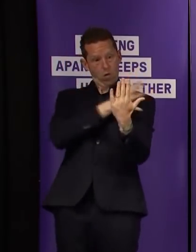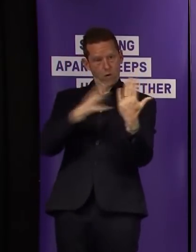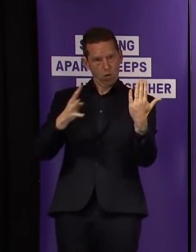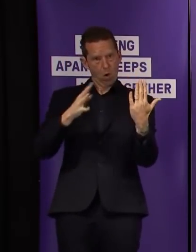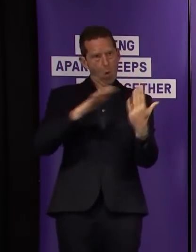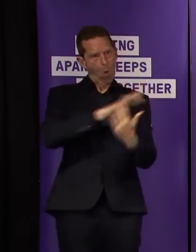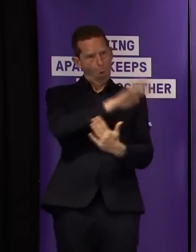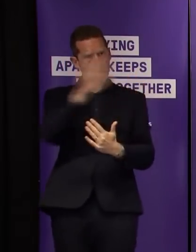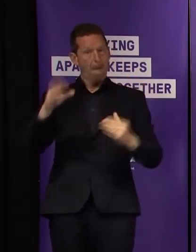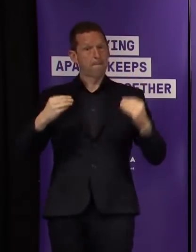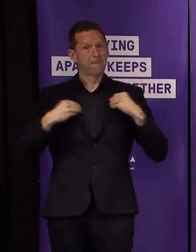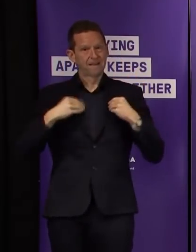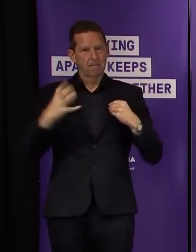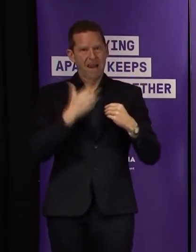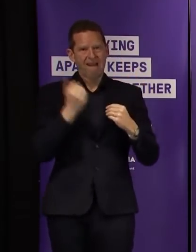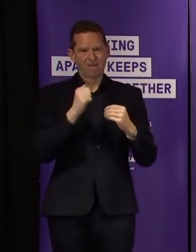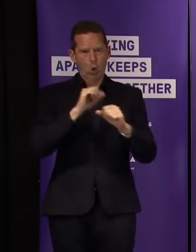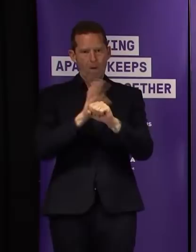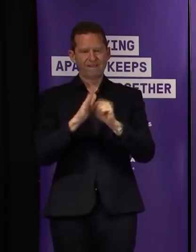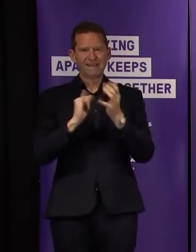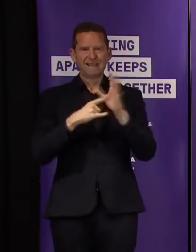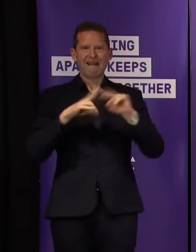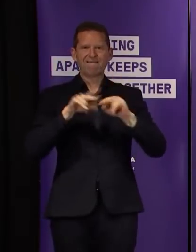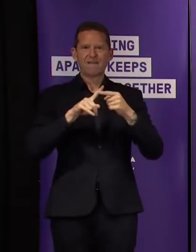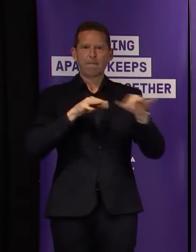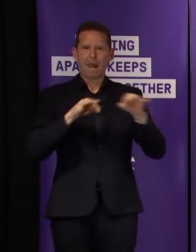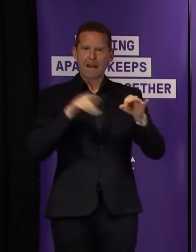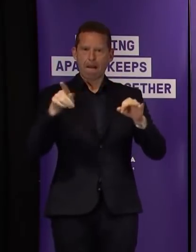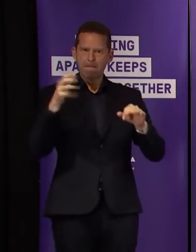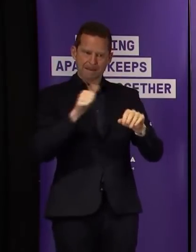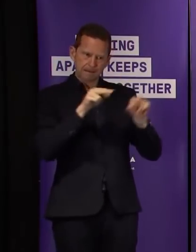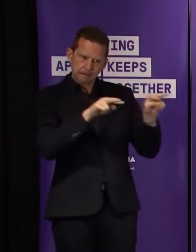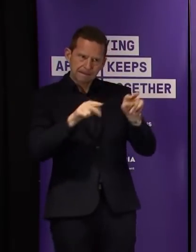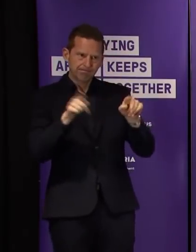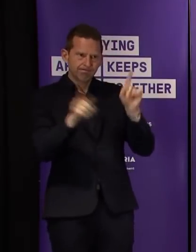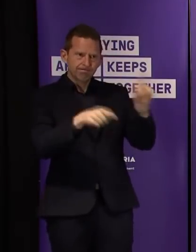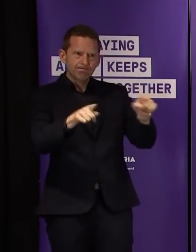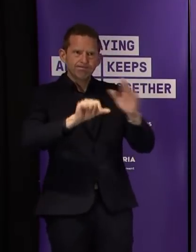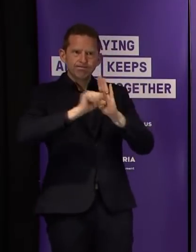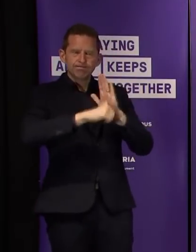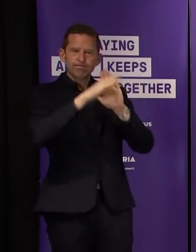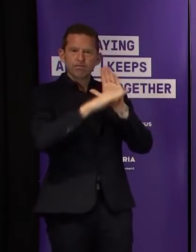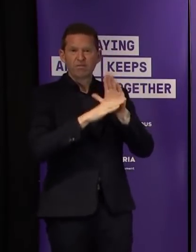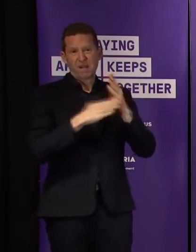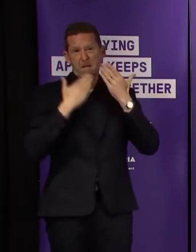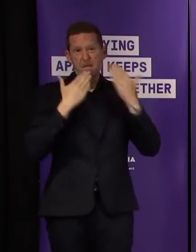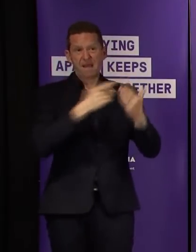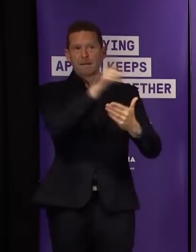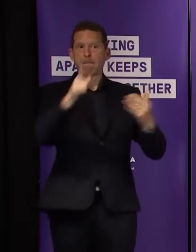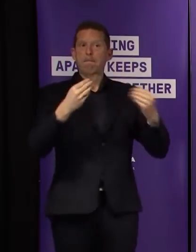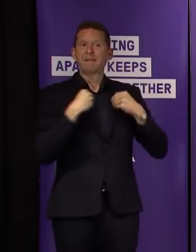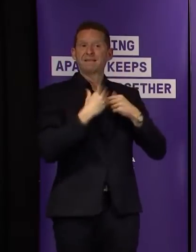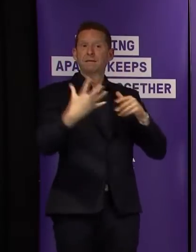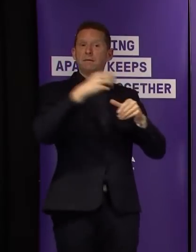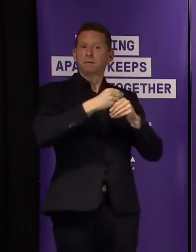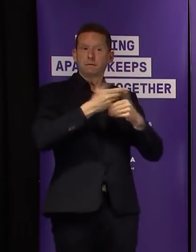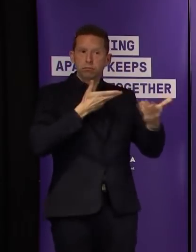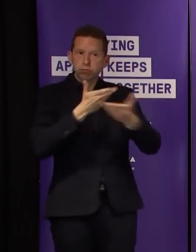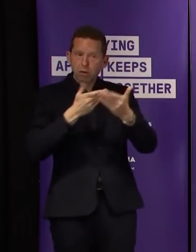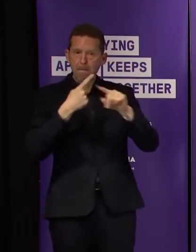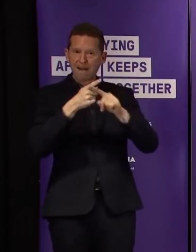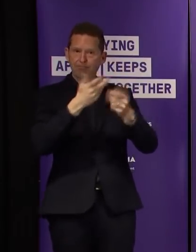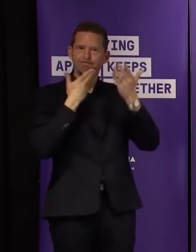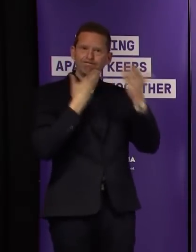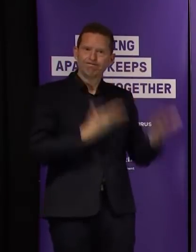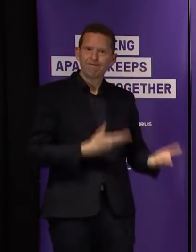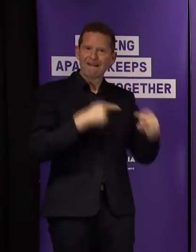a COVID-safe plan. Rigorous monitoring, proper enforcement of those rules, and I want to thank industry for their involvement in developing those and in their compliance